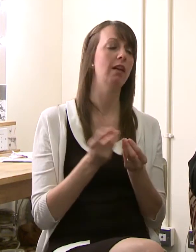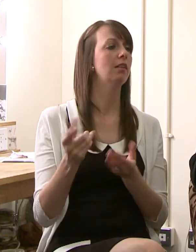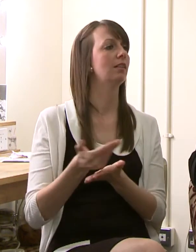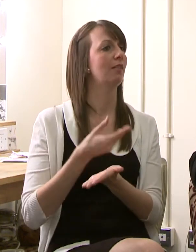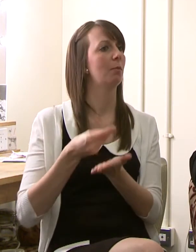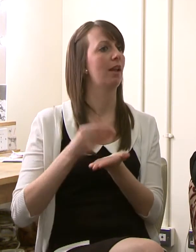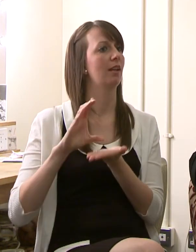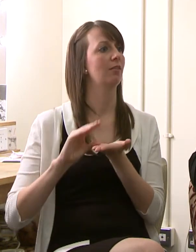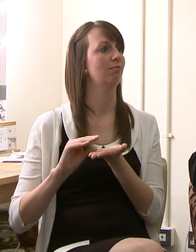That's all.